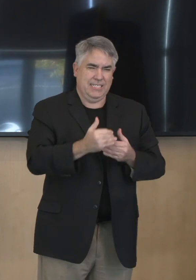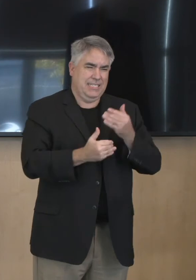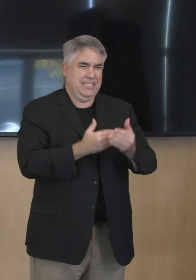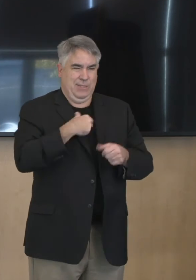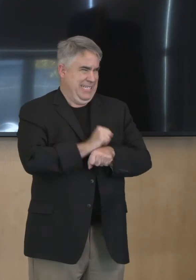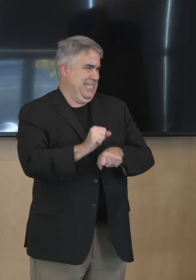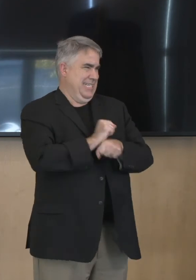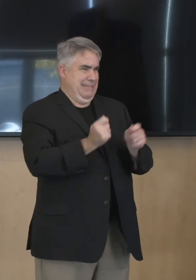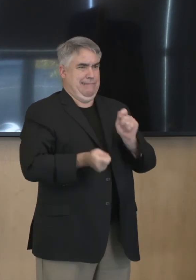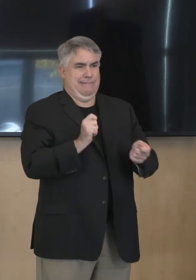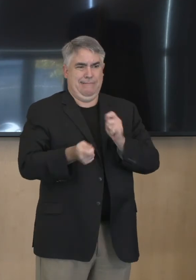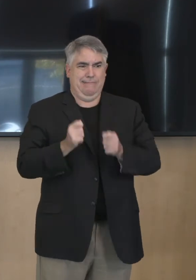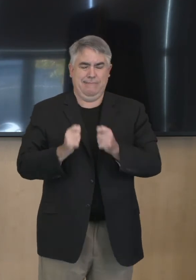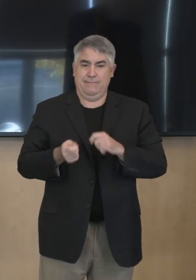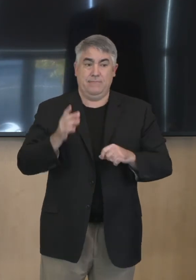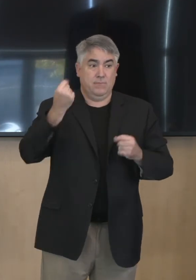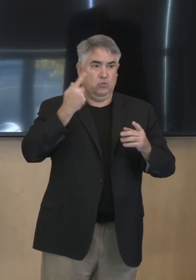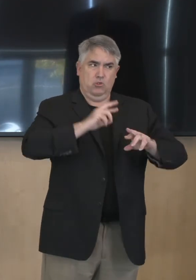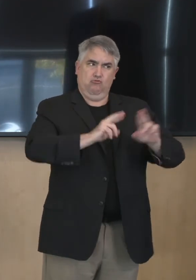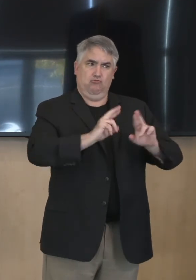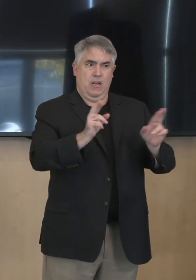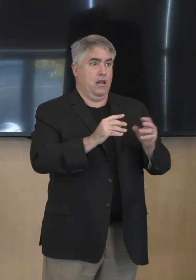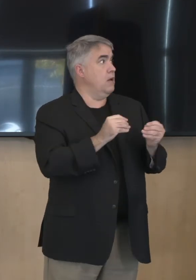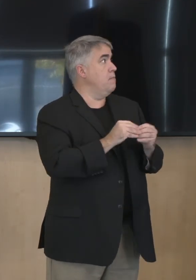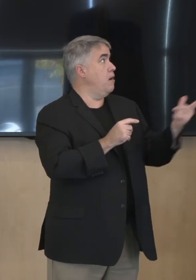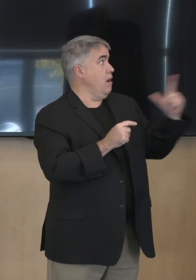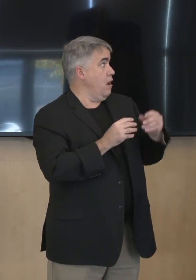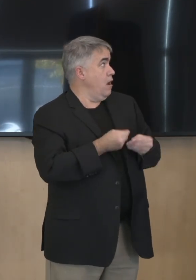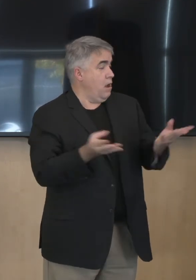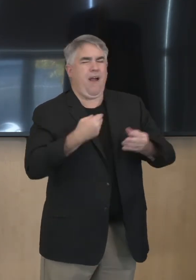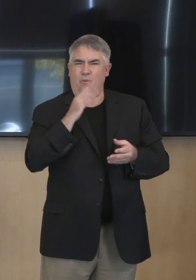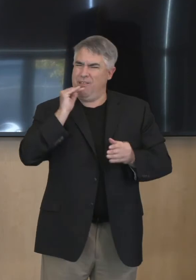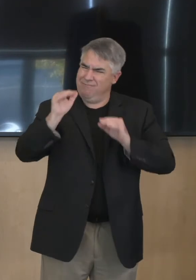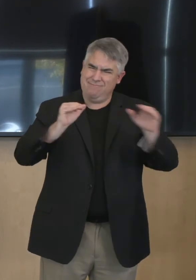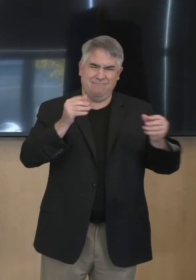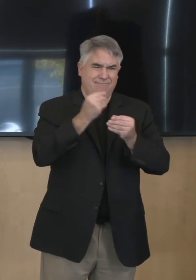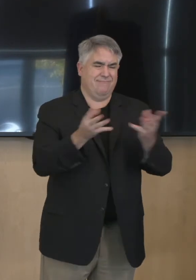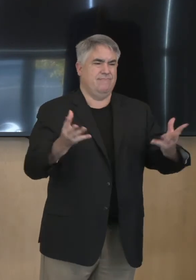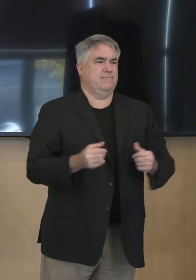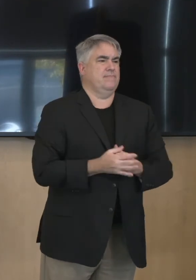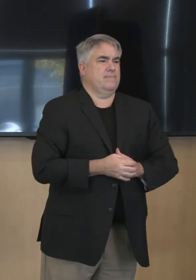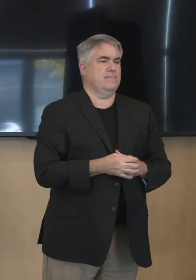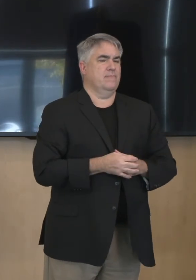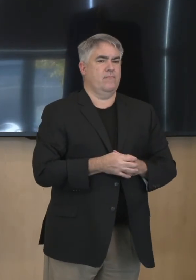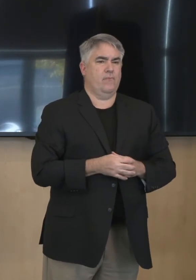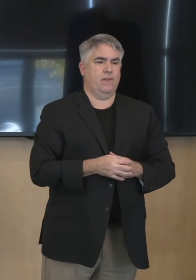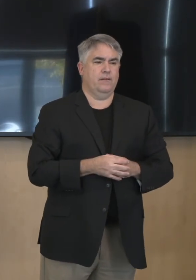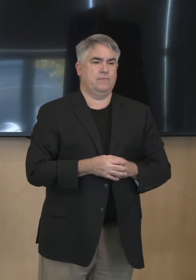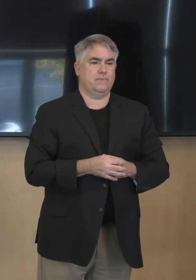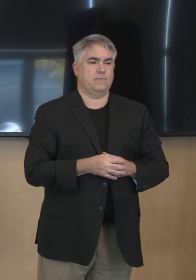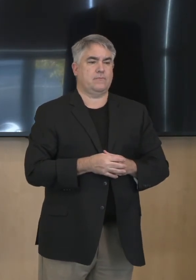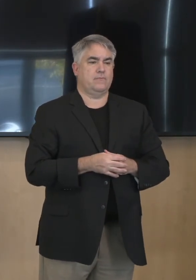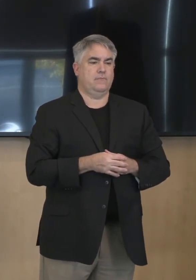should be prepared to receive the vaccine when it is your turn, and we will do everything we can to continue to coordinate all of the entities across